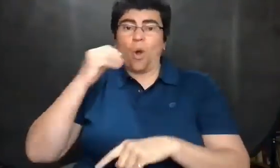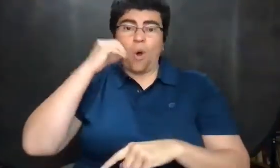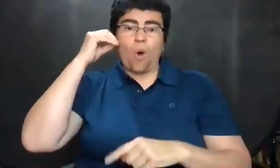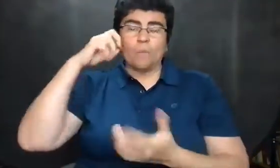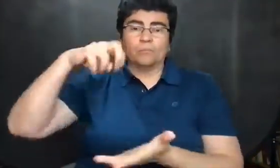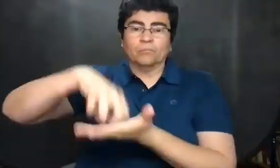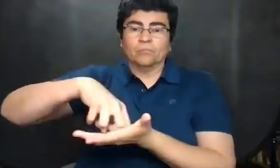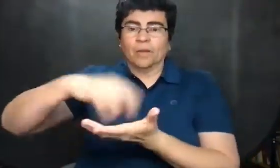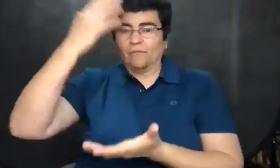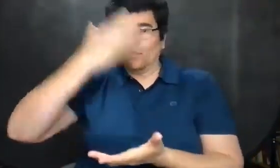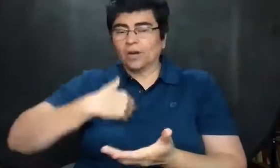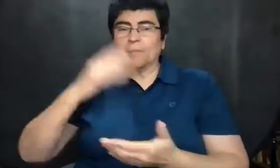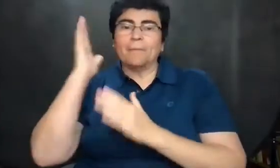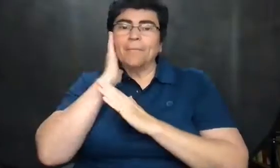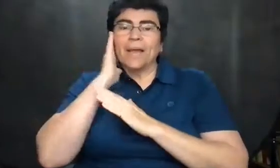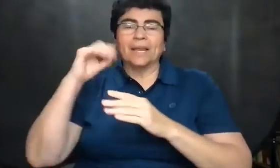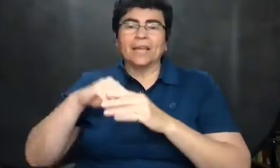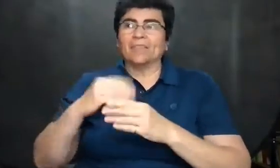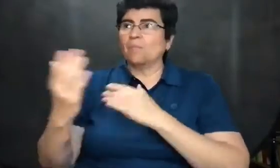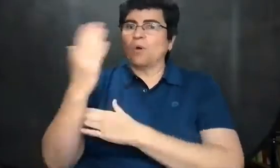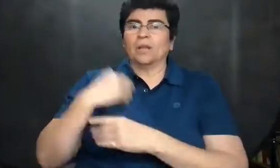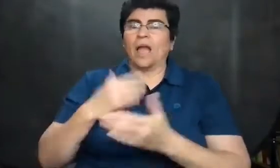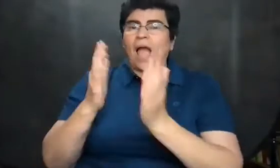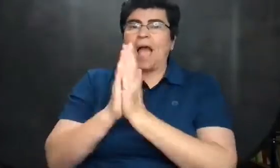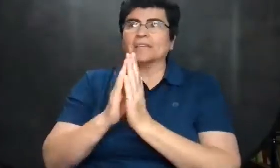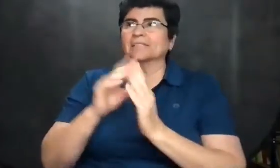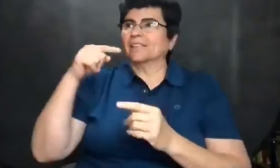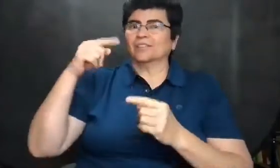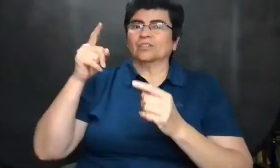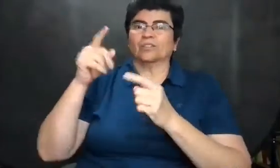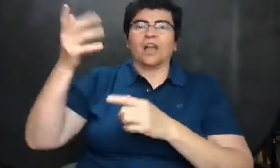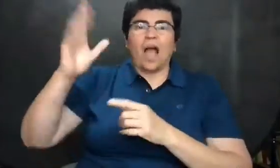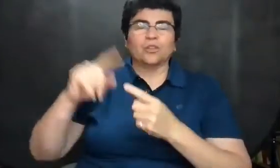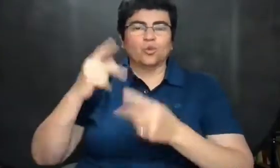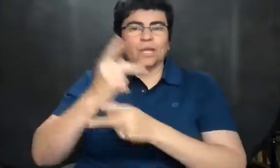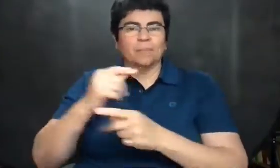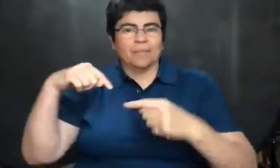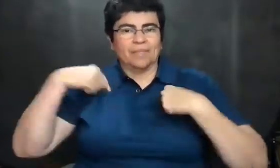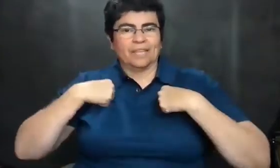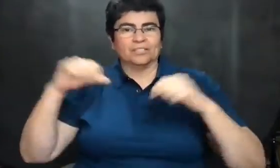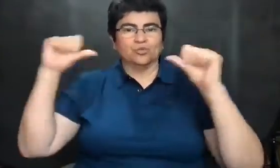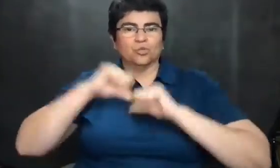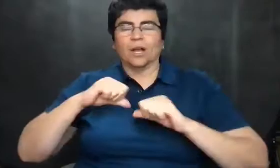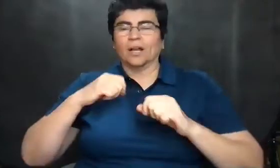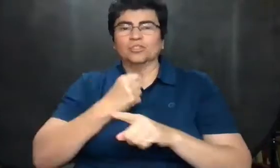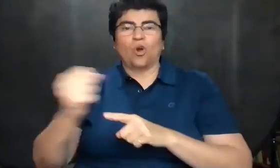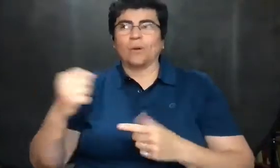bed in the morning, asking God to keep this drunk sober for another day. And then at the end of the day, I'd be saying, thank you for keeping this drunk sober another